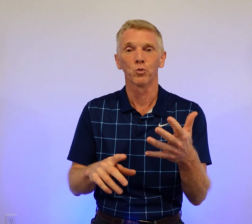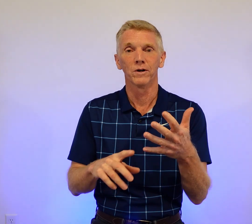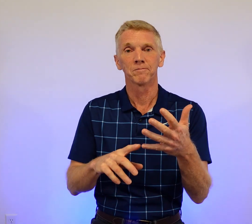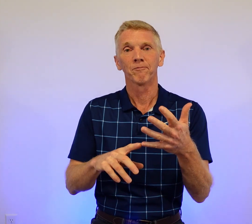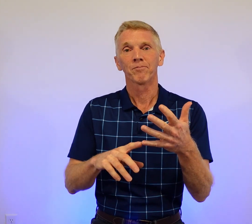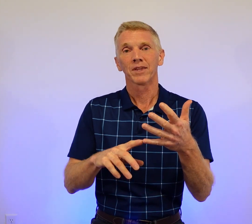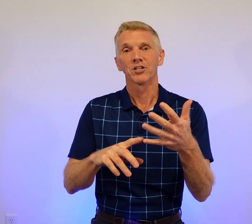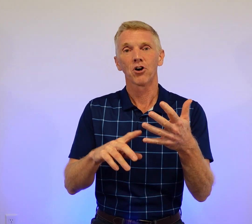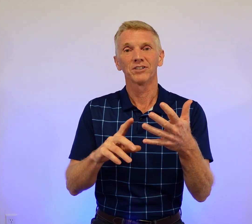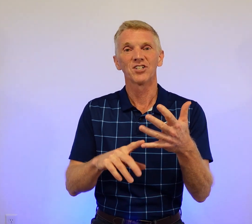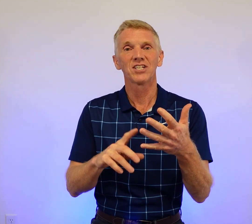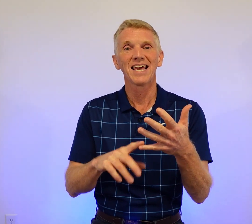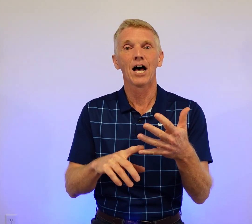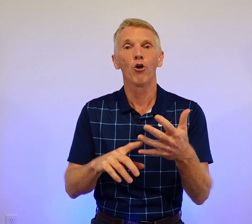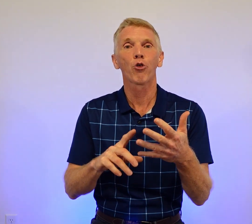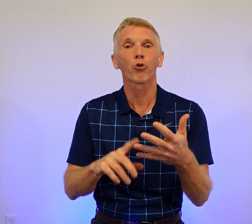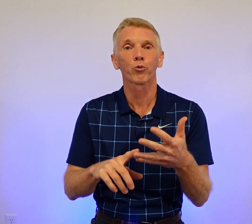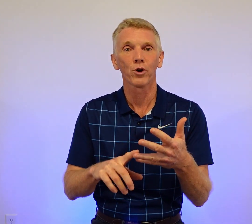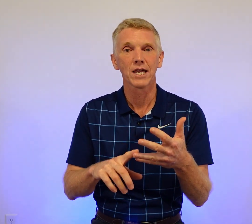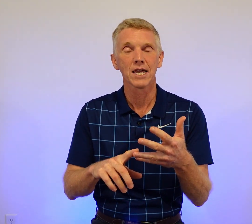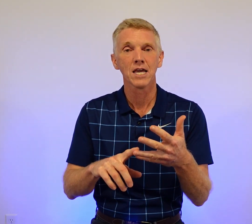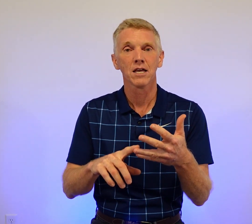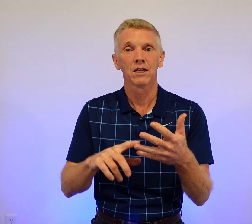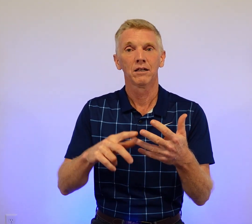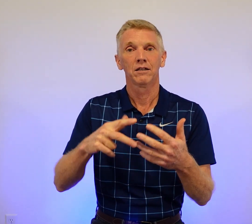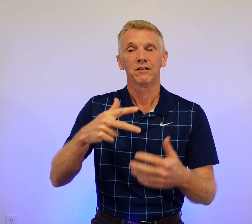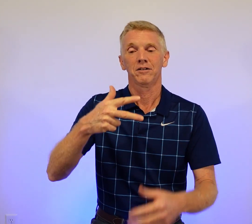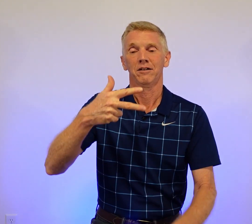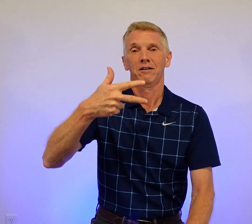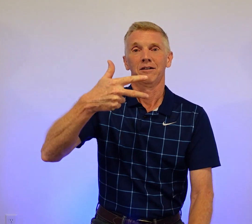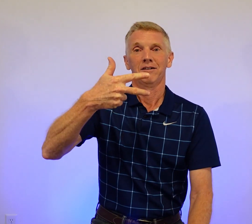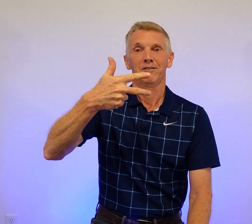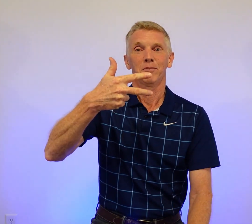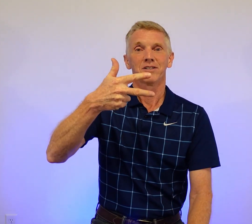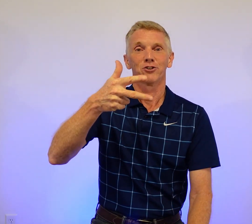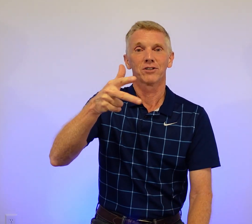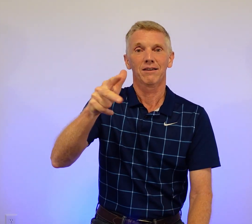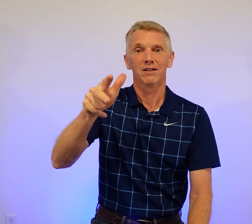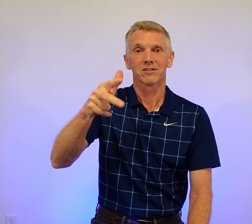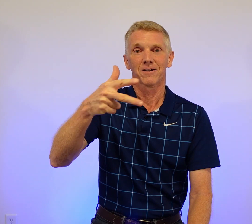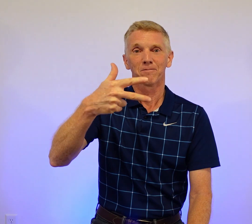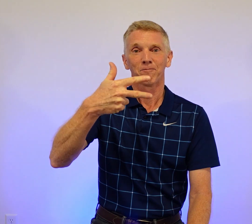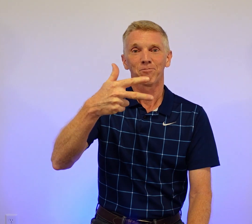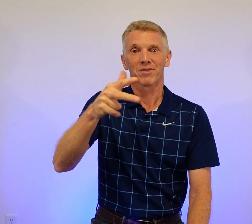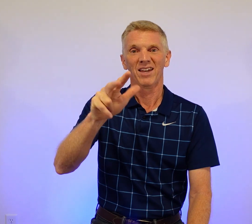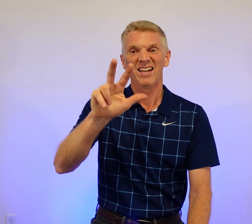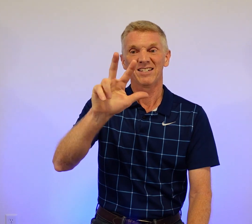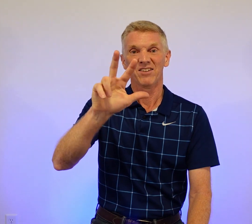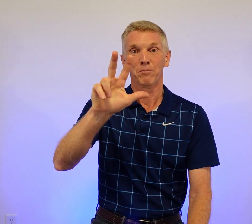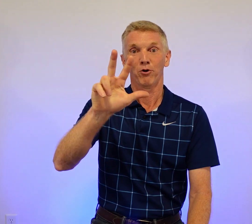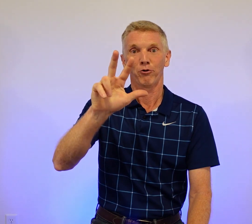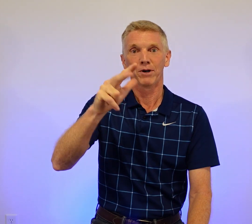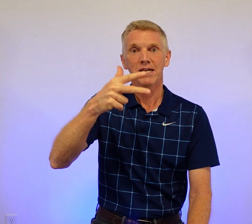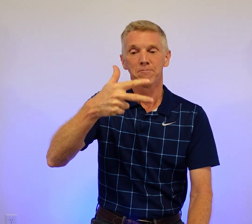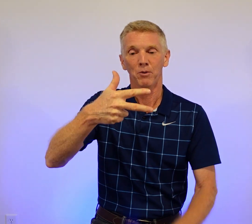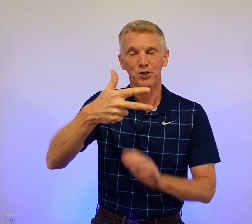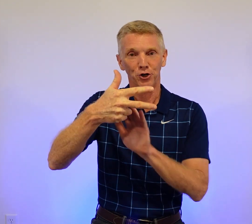one is called a CL3 because it looks like this. Okay, see the number 3? But we turn it